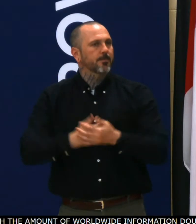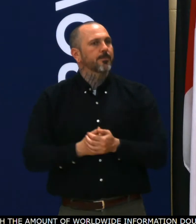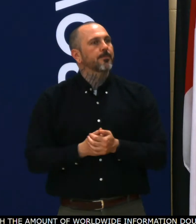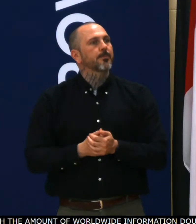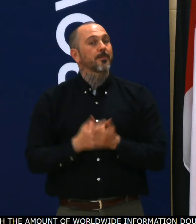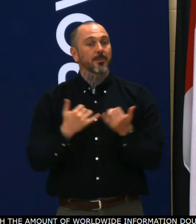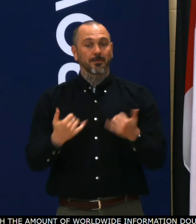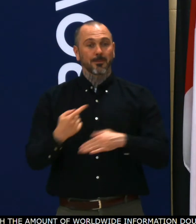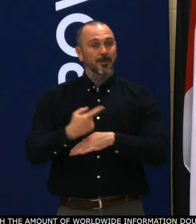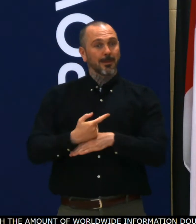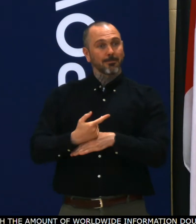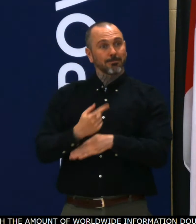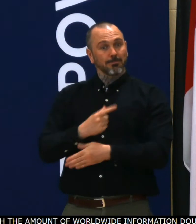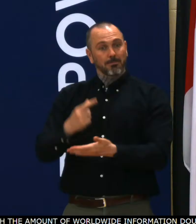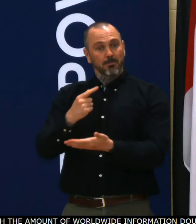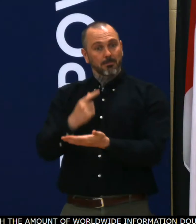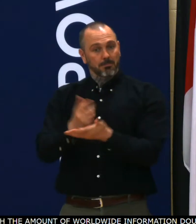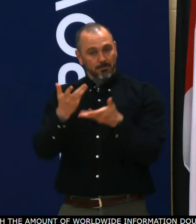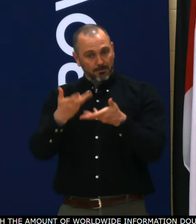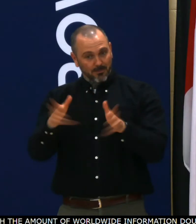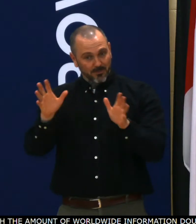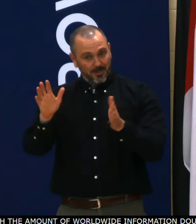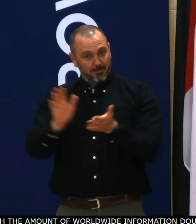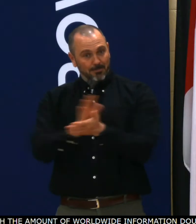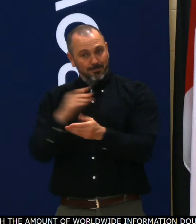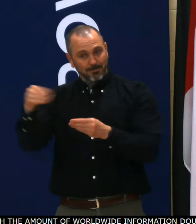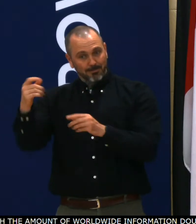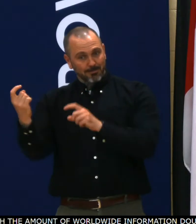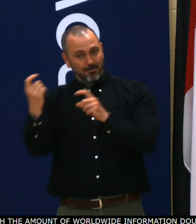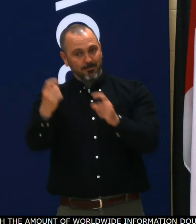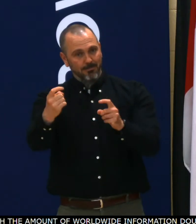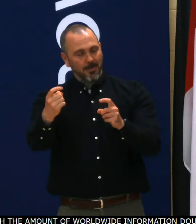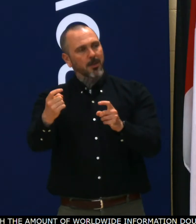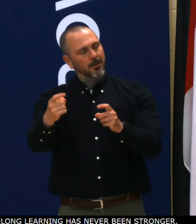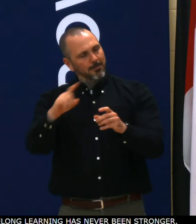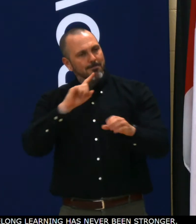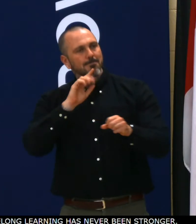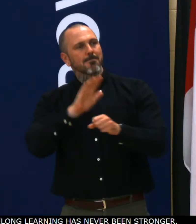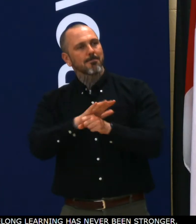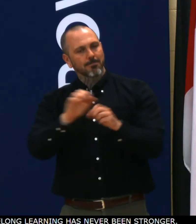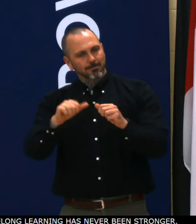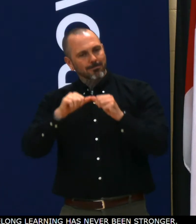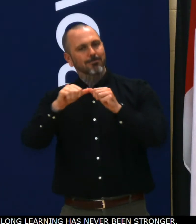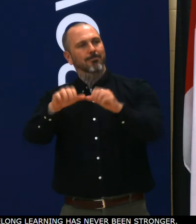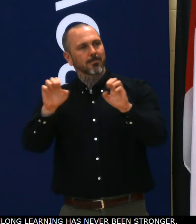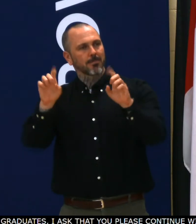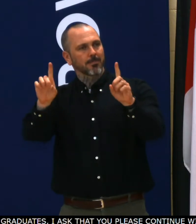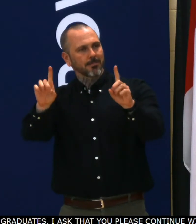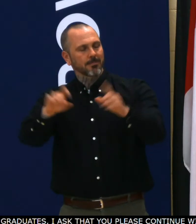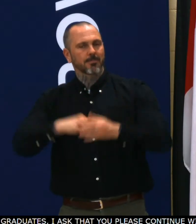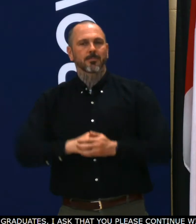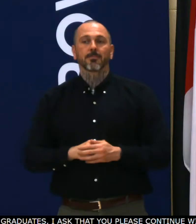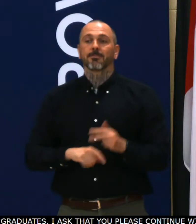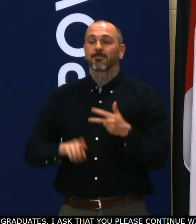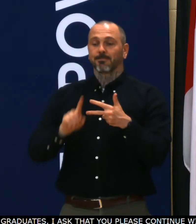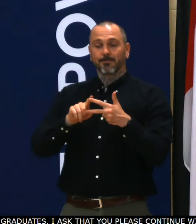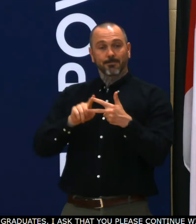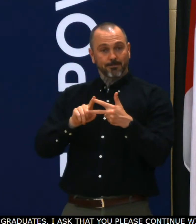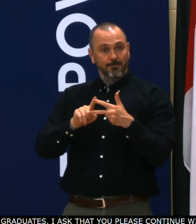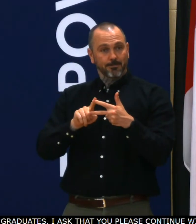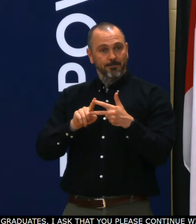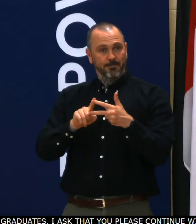cross this stage this afternoon. The second area that I think we need to focus on to prepare for tomorrow lies in the